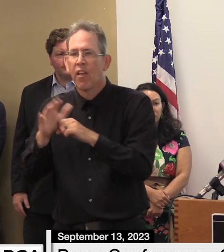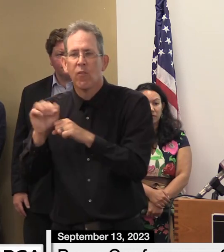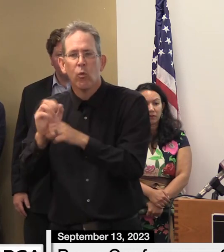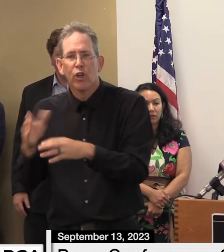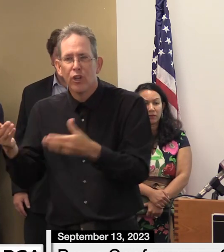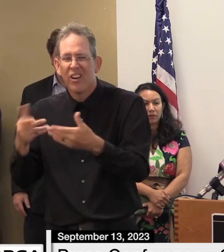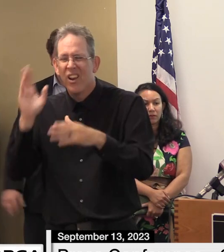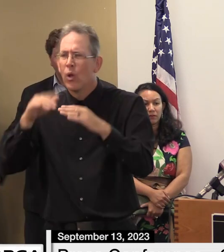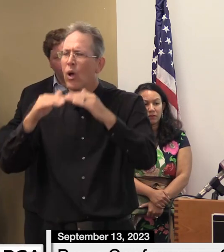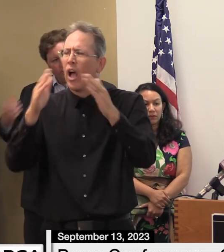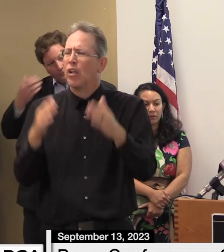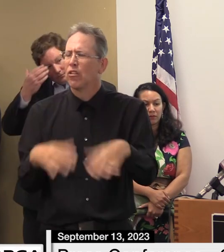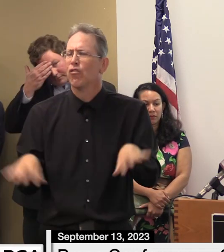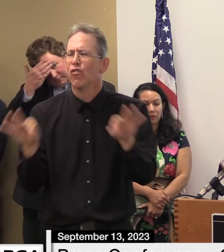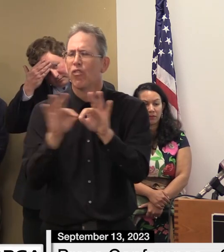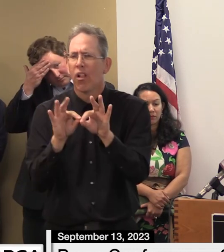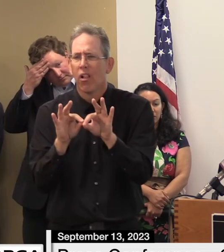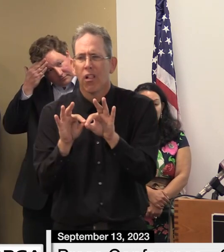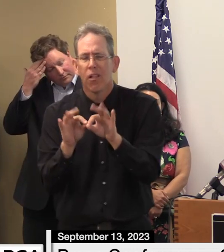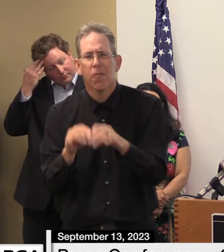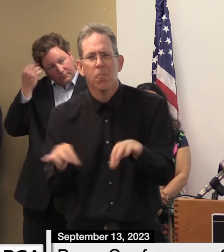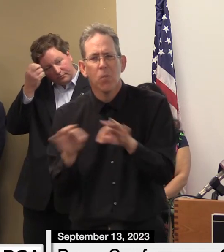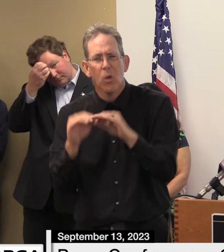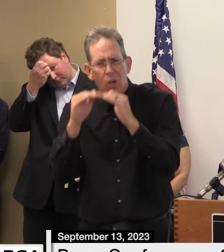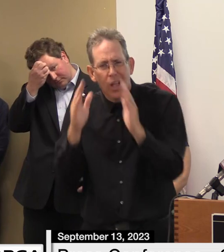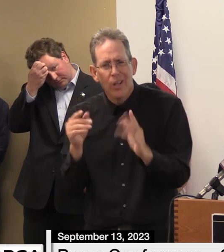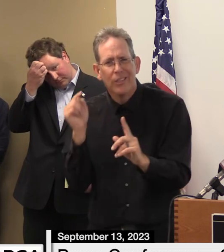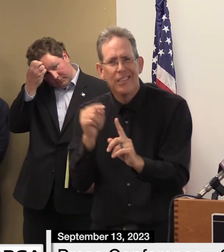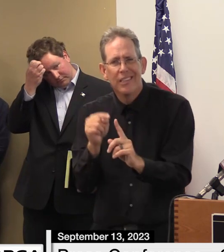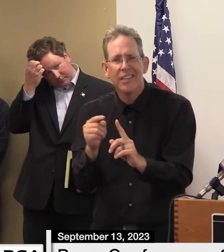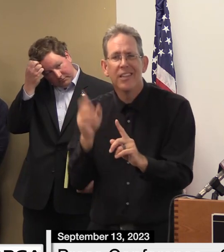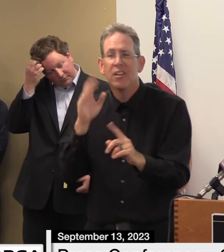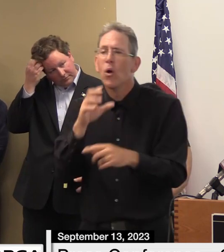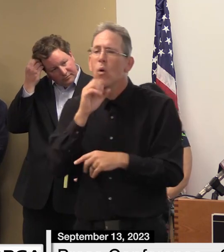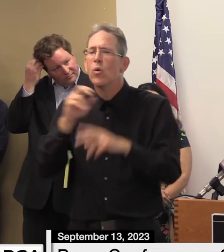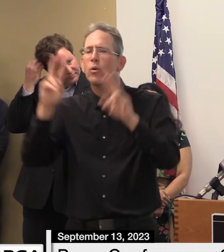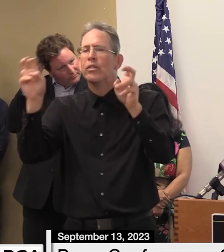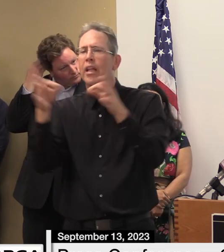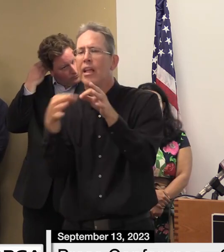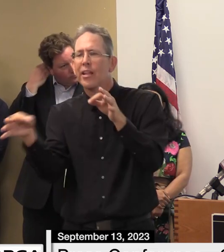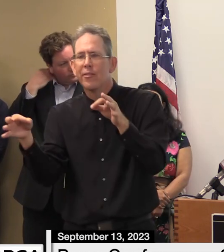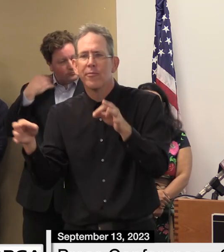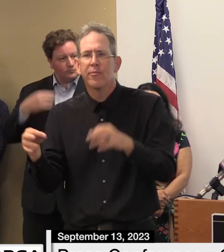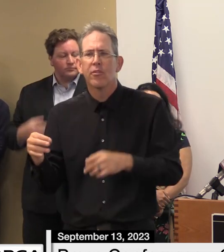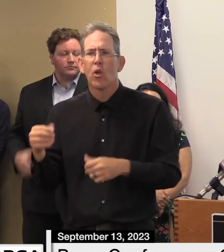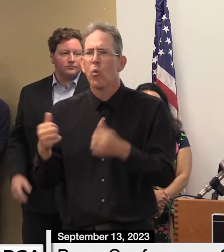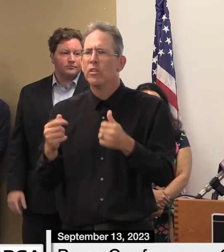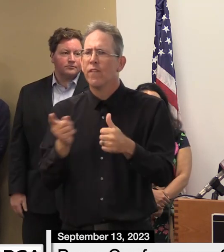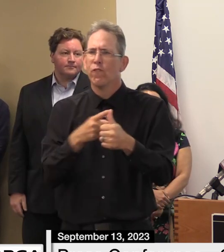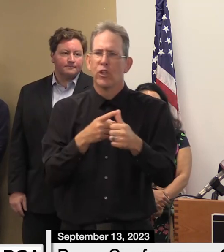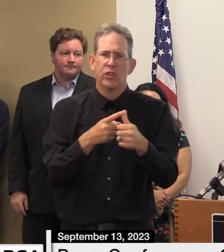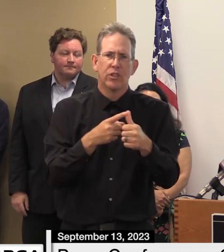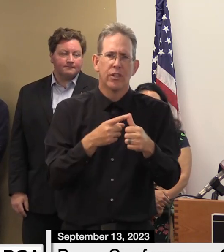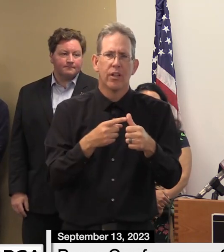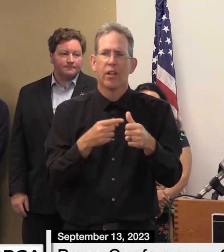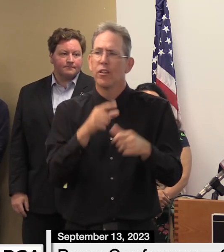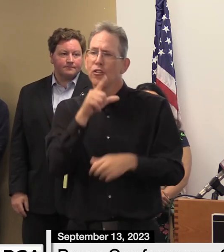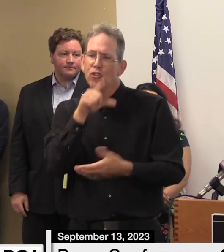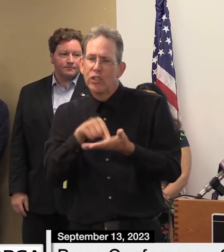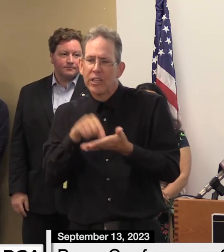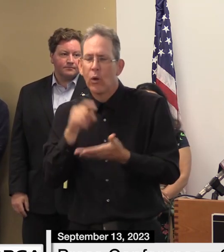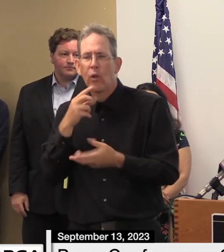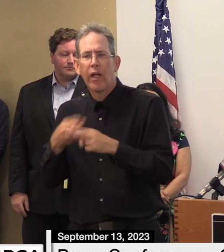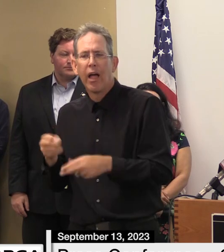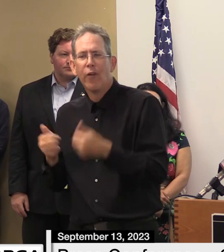important. And when, you know, it's like the old adage, you know, what came first, the chicken or the egg? I don't know. The